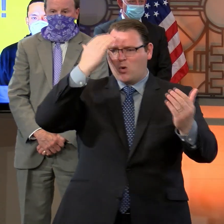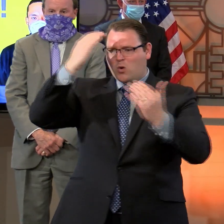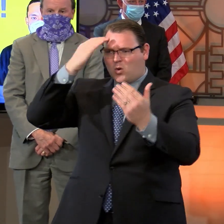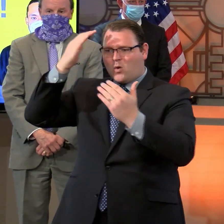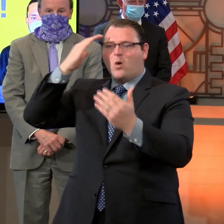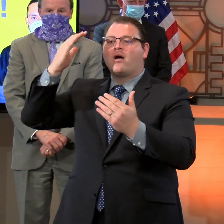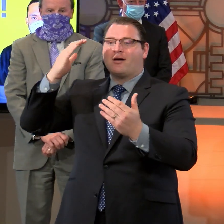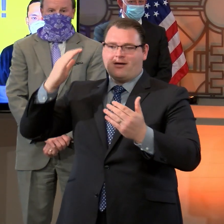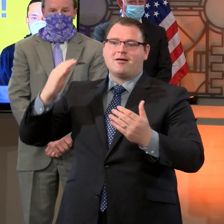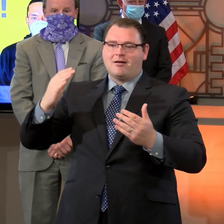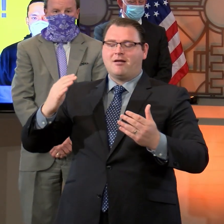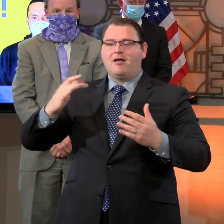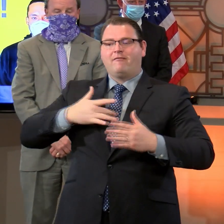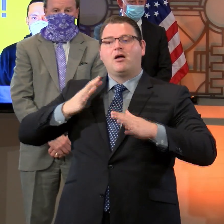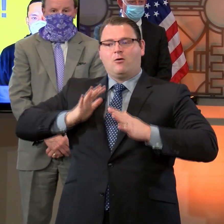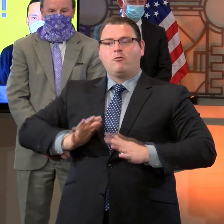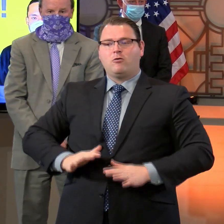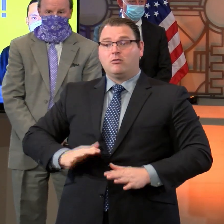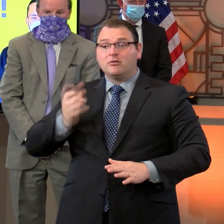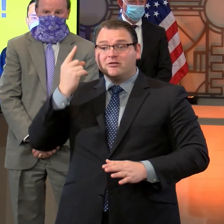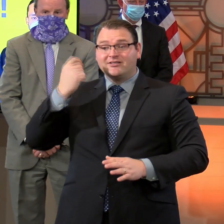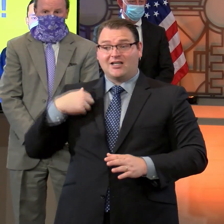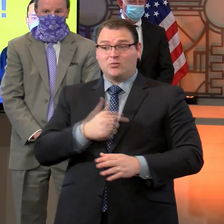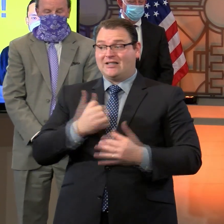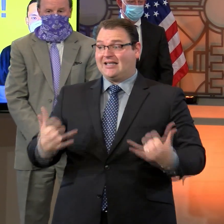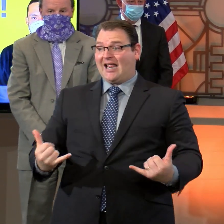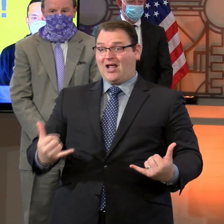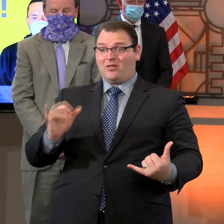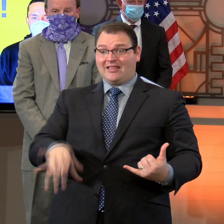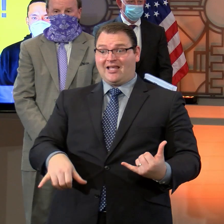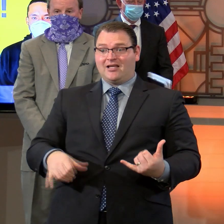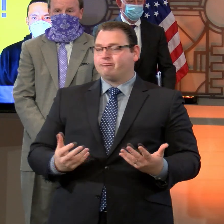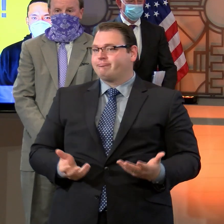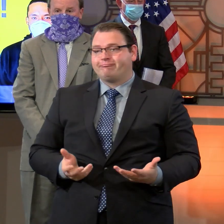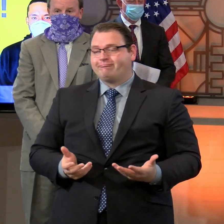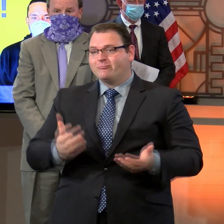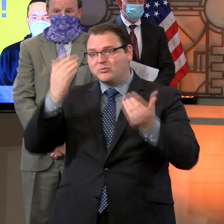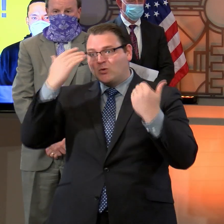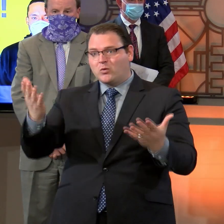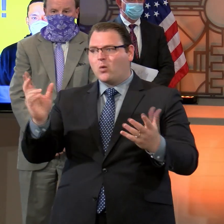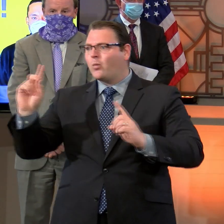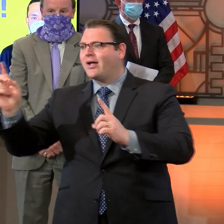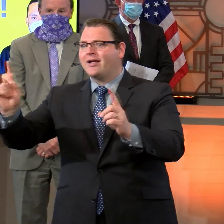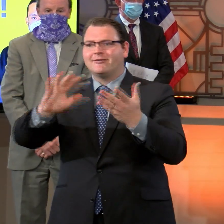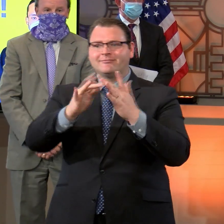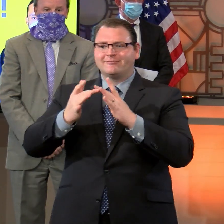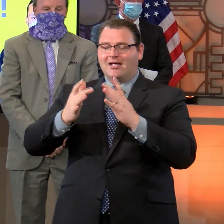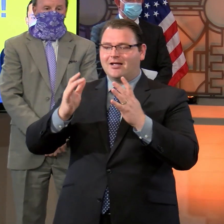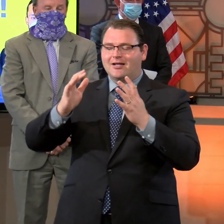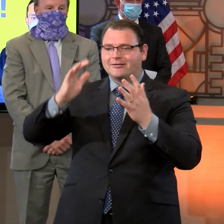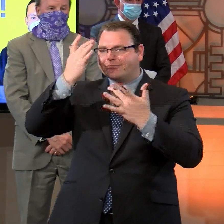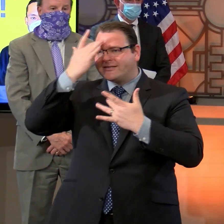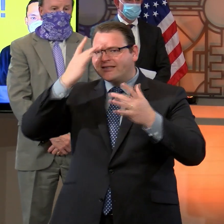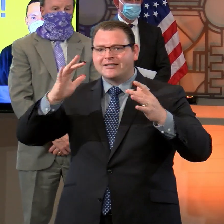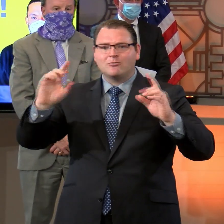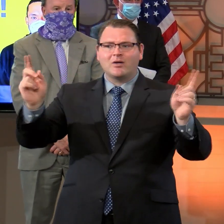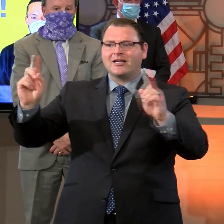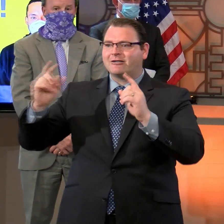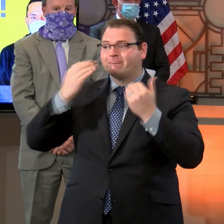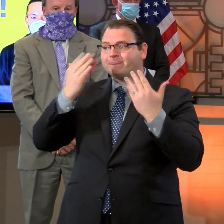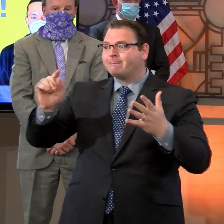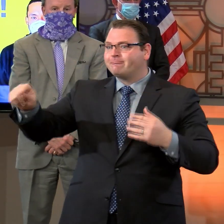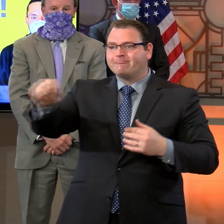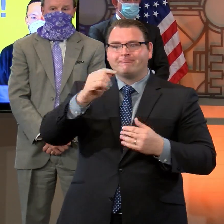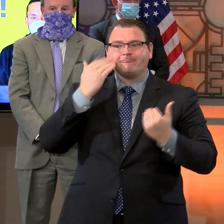cautiously. And that's why we are hoping that all the businesses who have been authorized to reopen will do so with the 25%